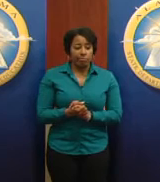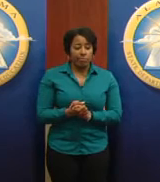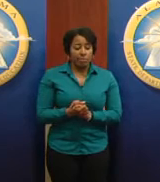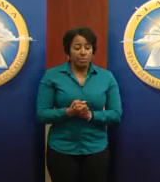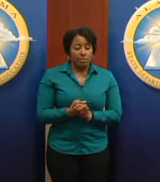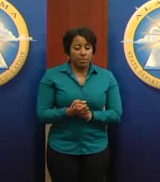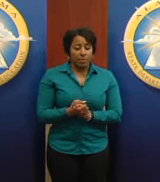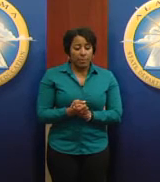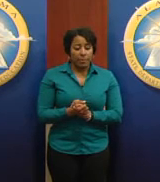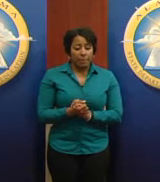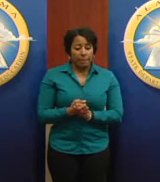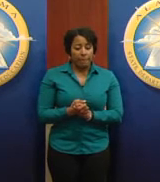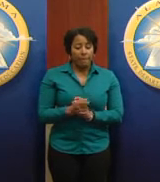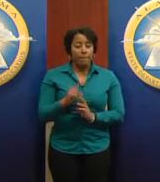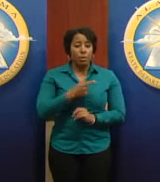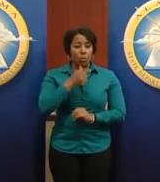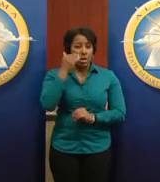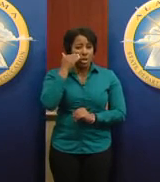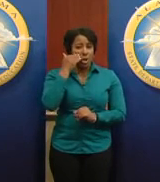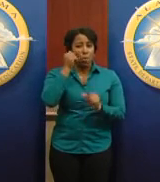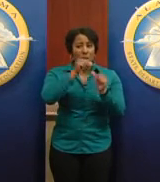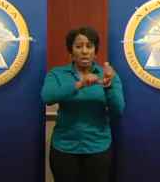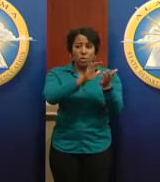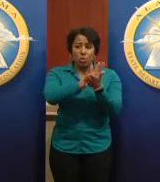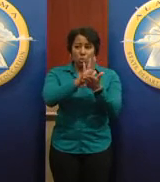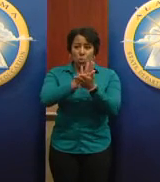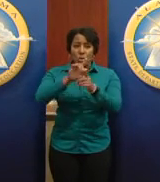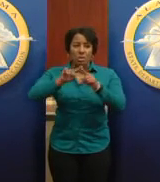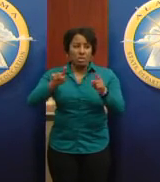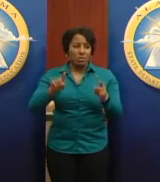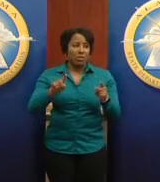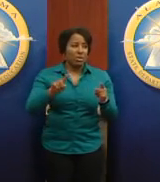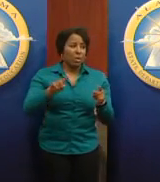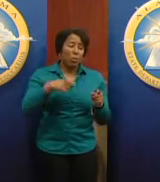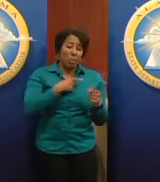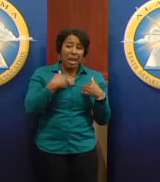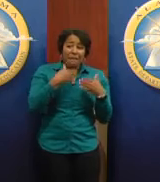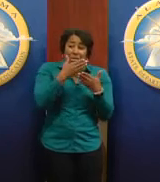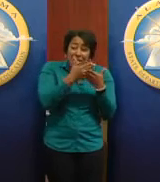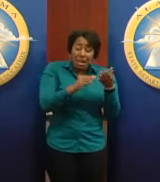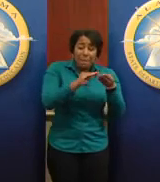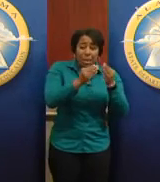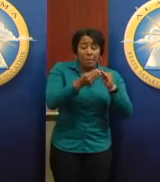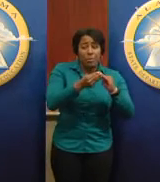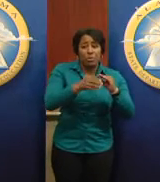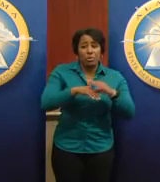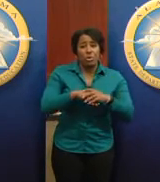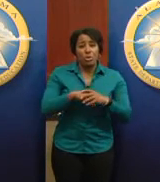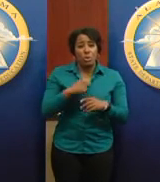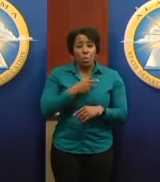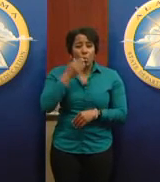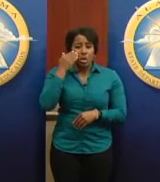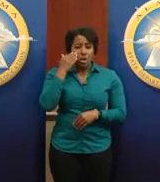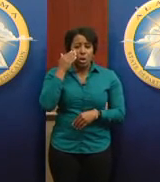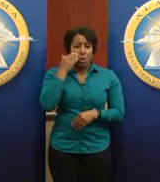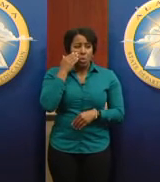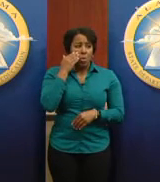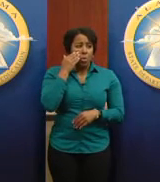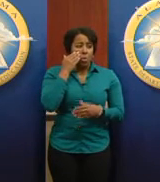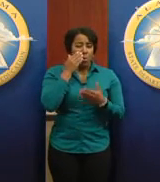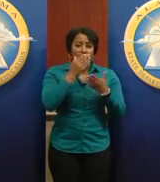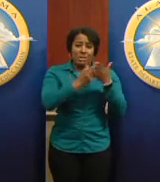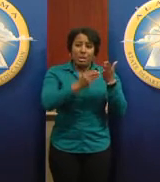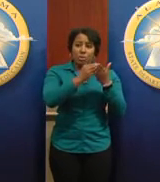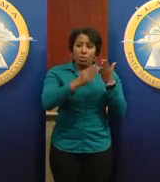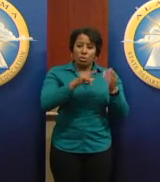know school by school, we do have some numbers. So we know because of students who qualify for